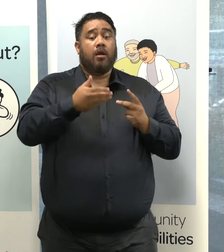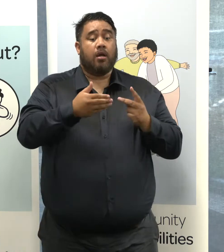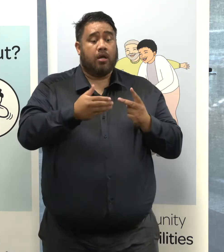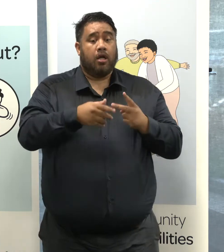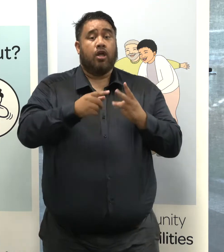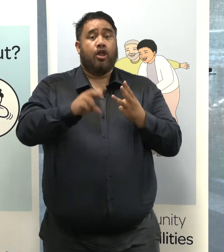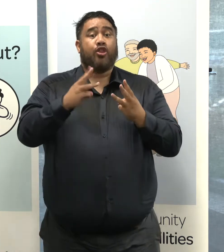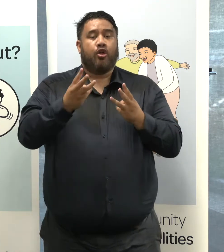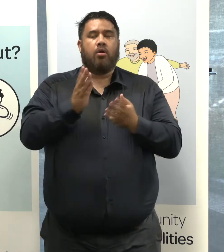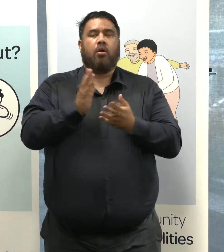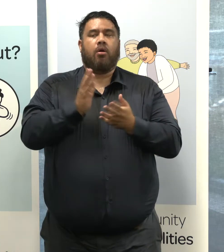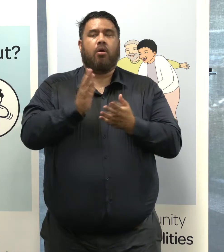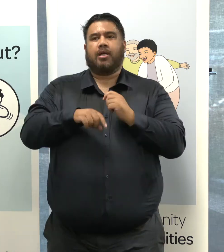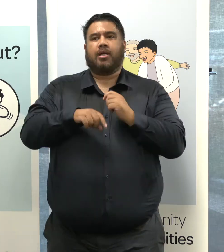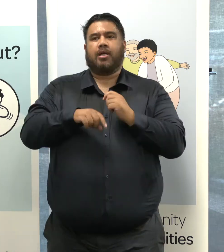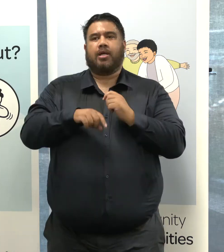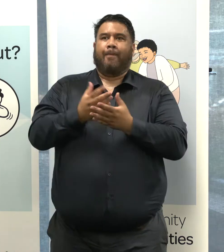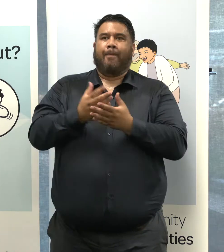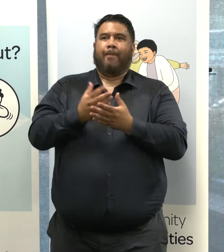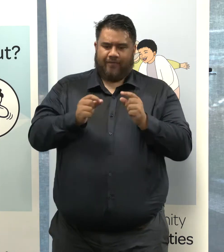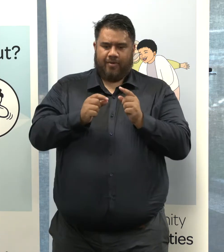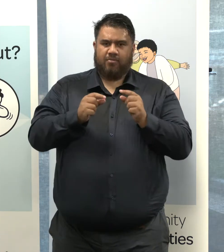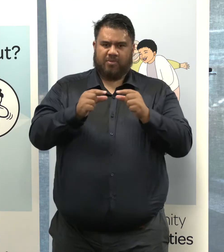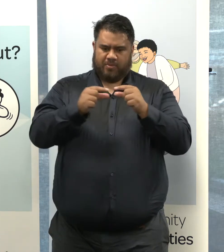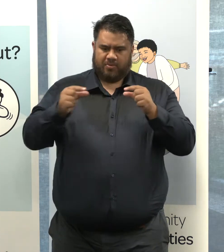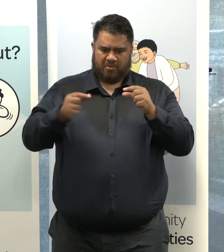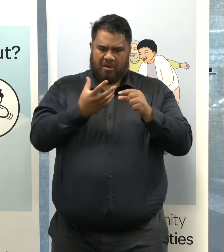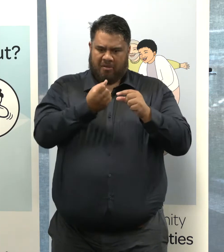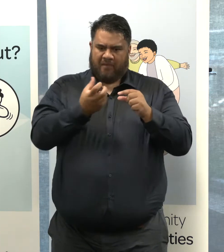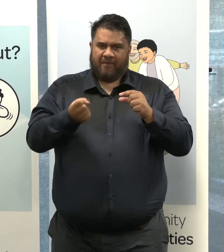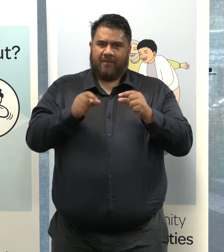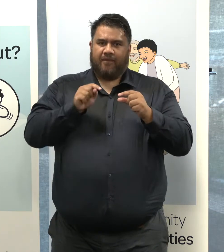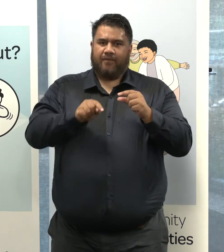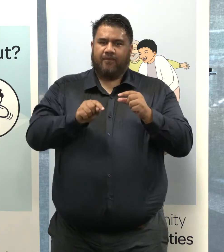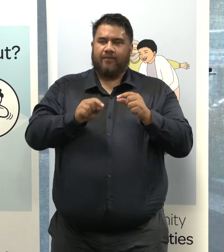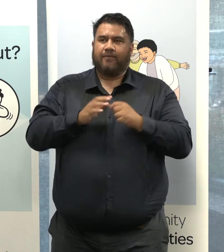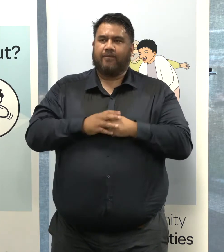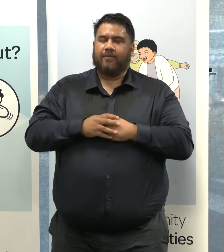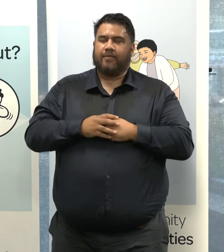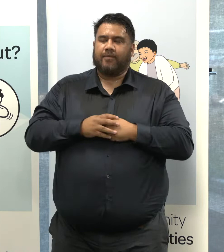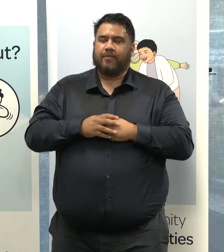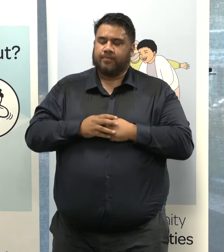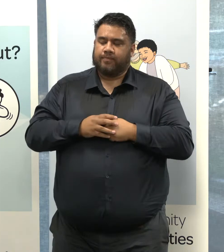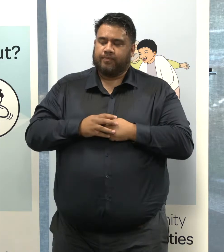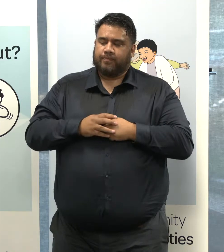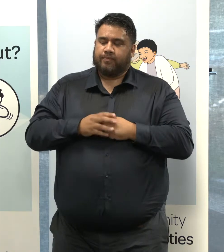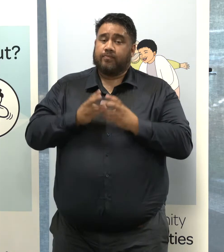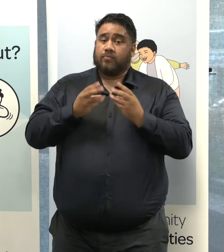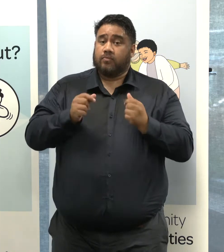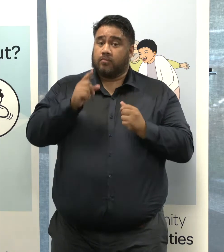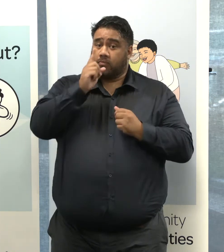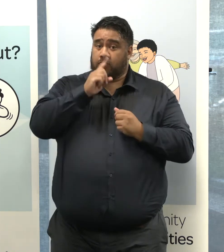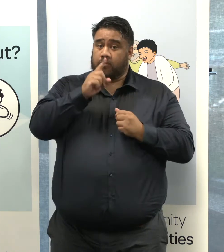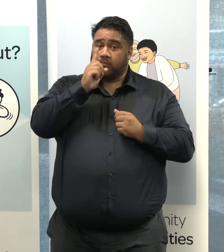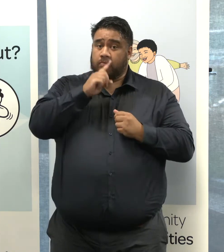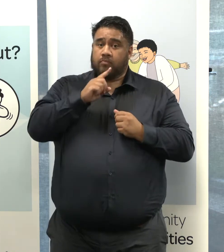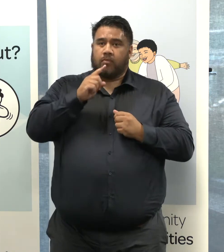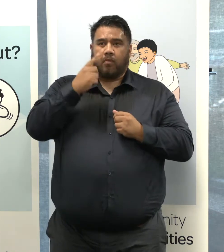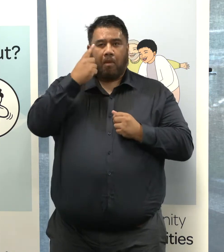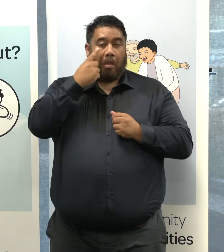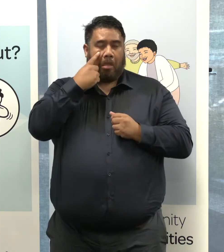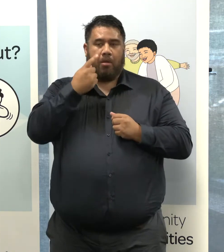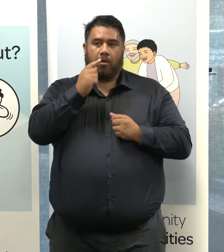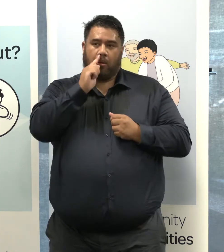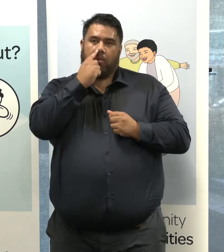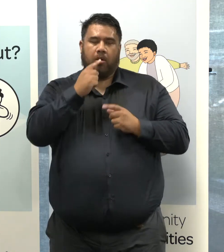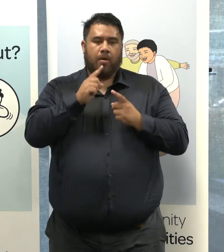it's not uncommon, especially if people test early in an illness. And then some people who are swabbing both throat and nose